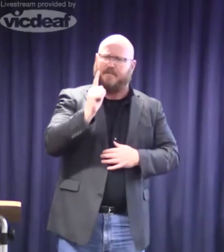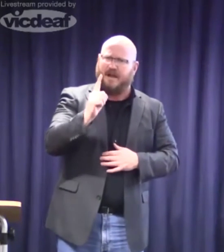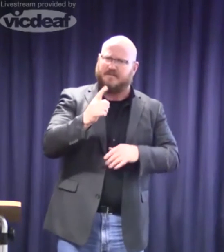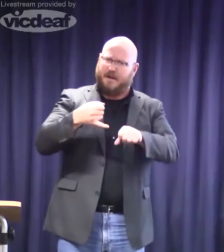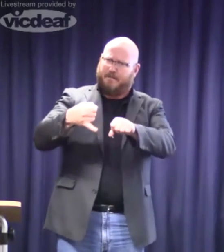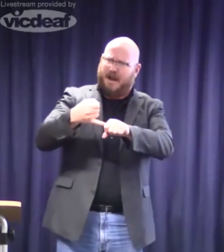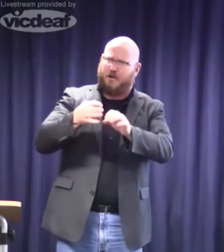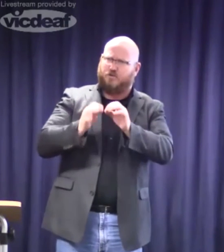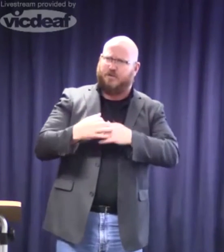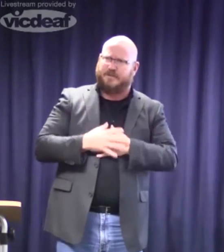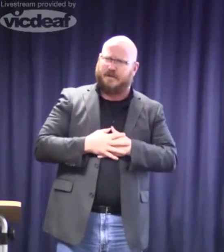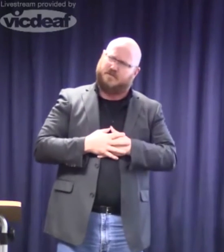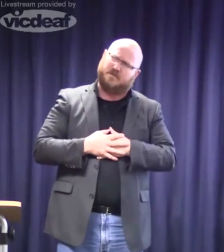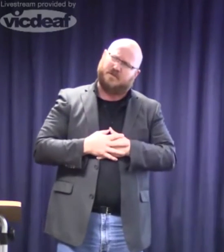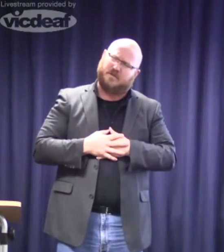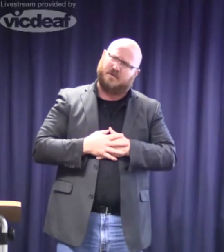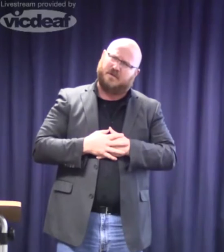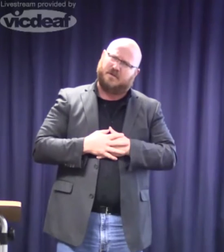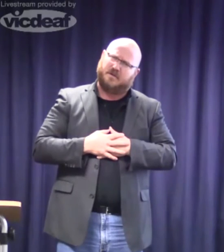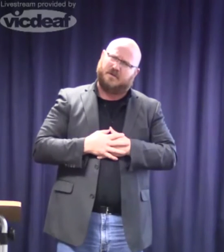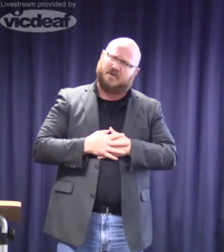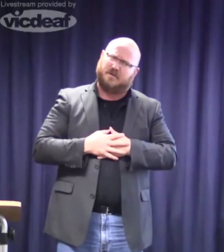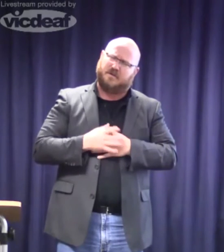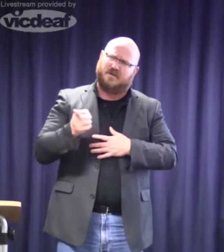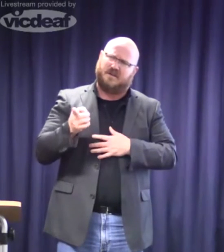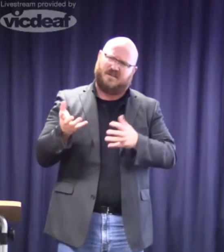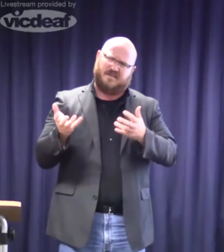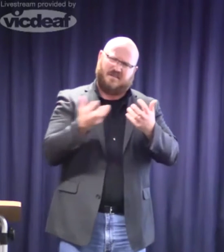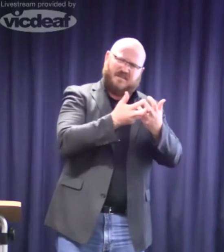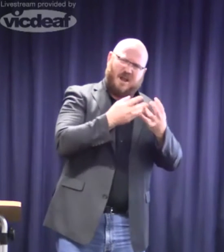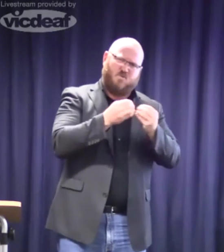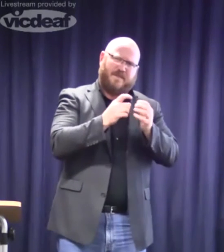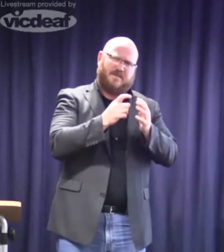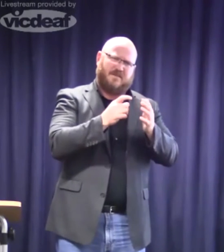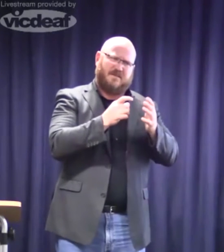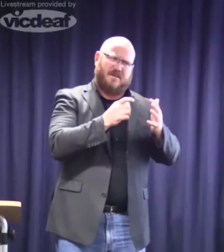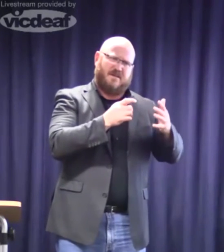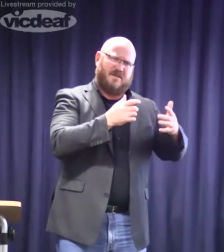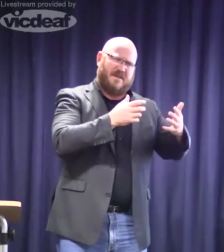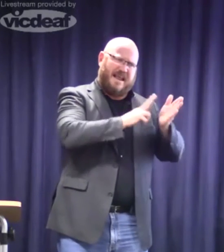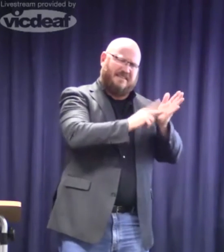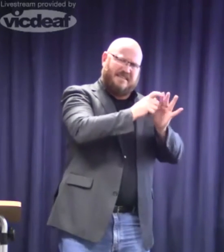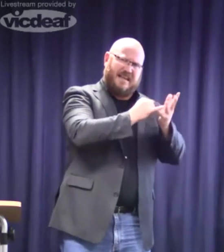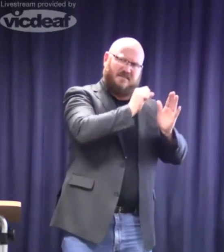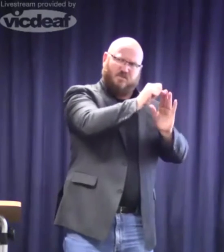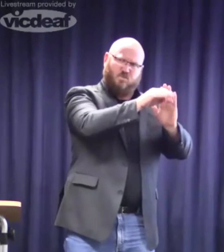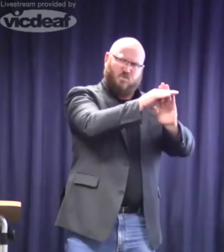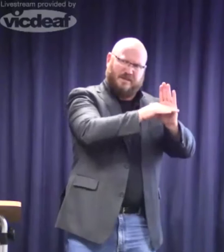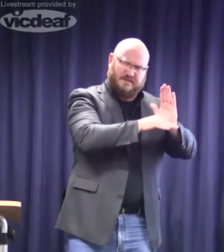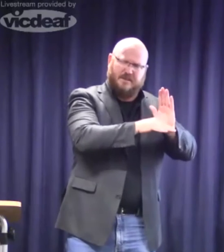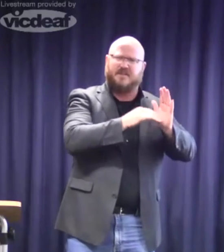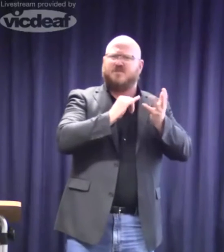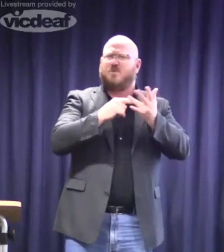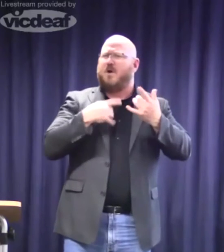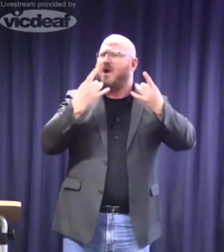own choices. We have control over our funding and our services. However, not so much for the